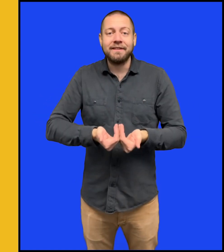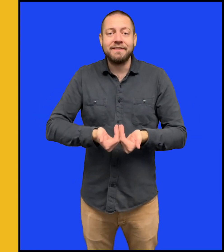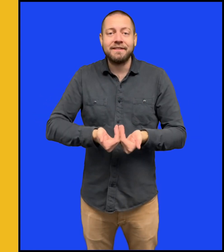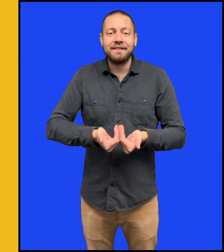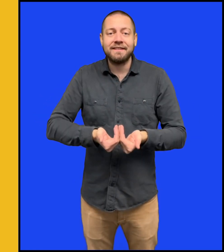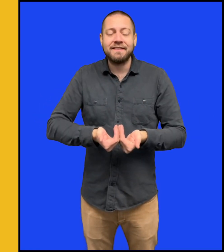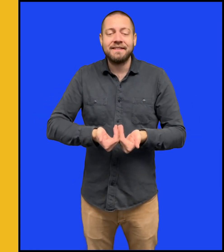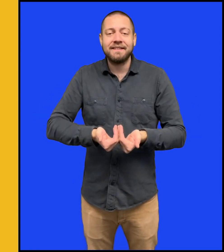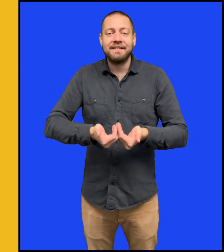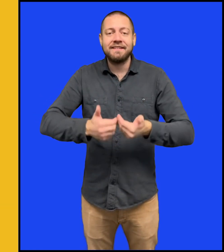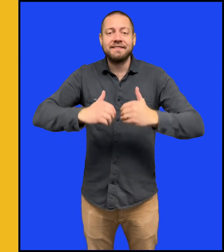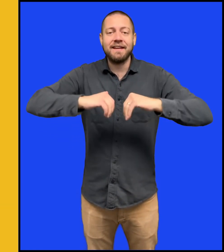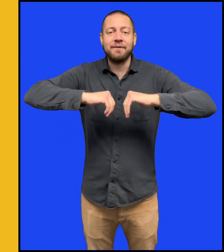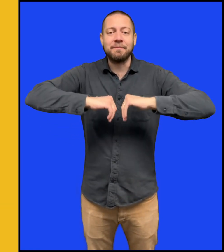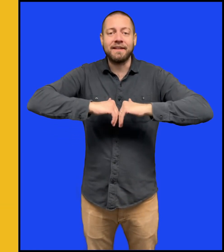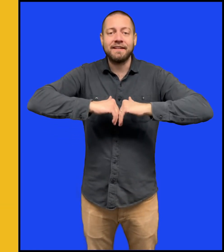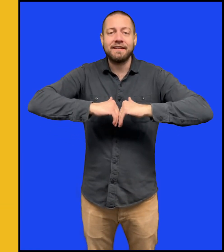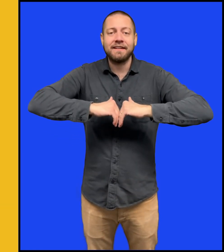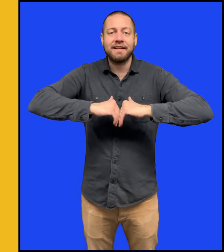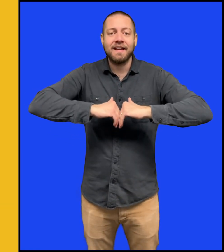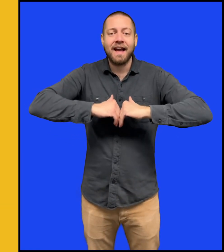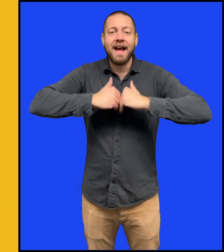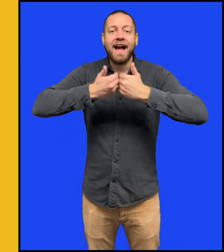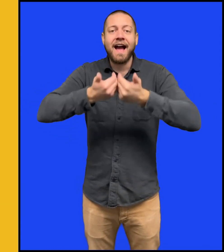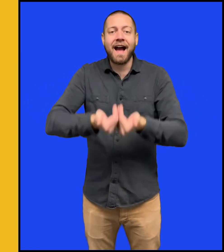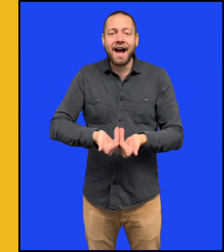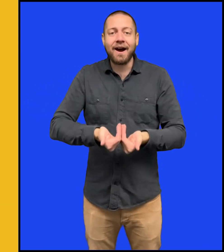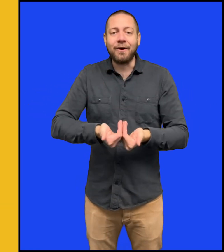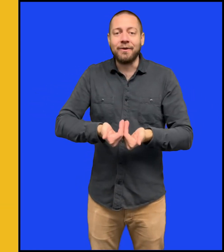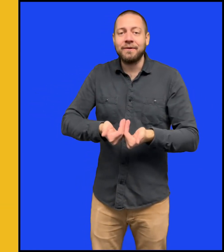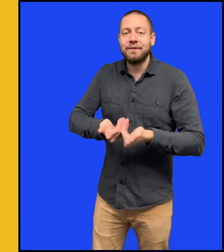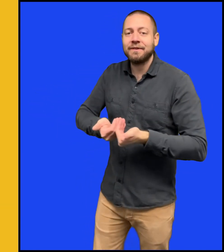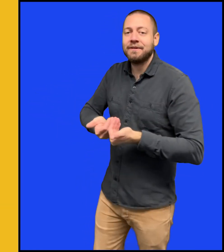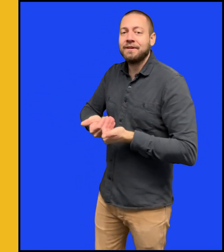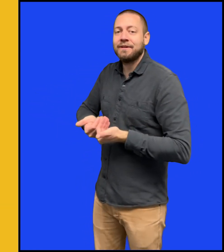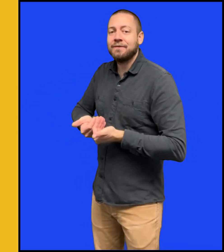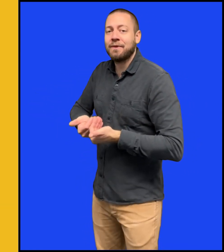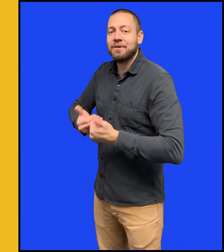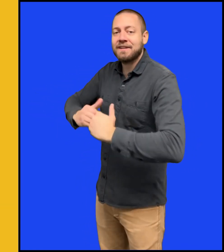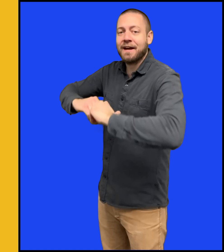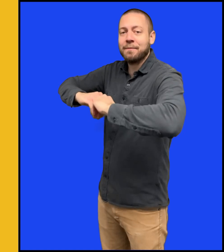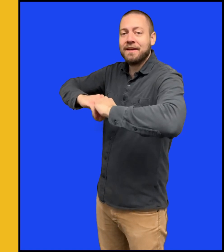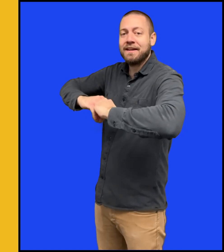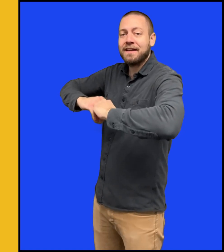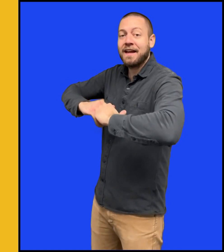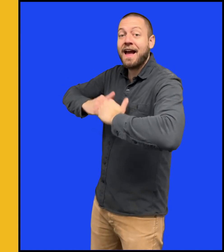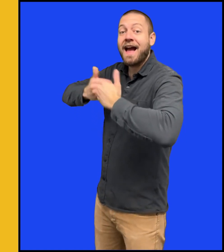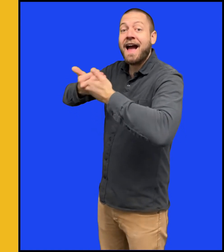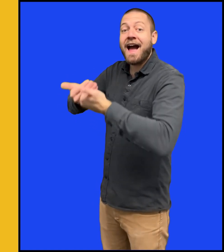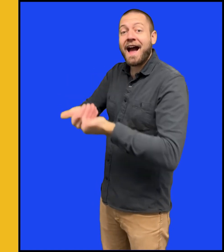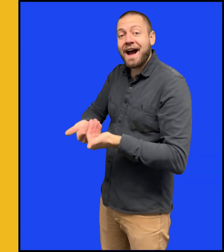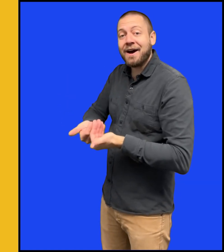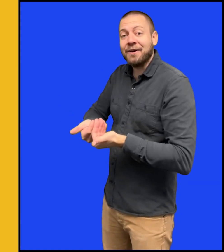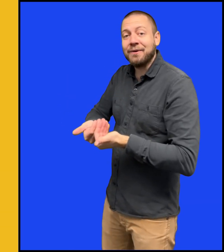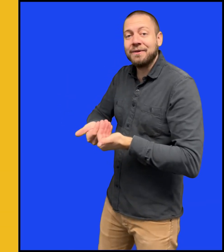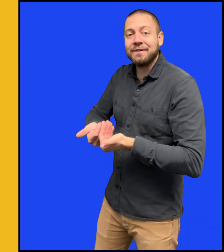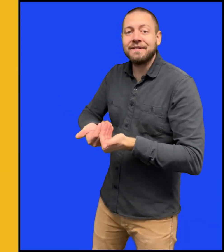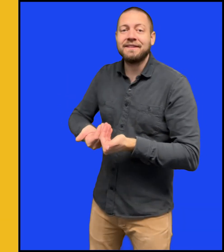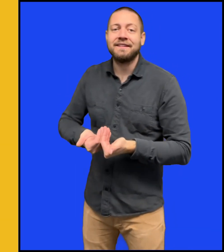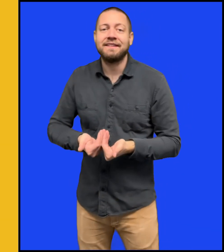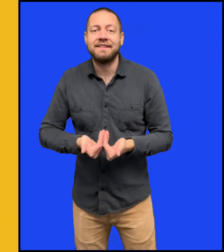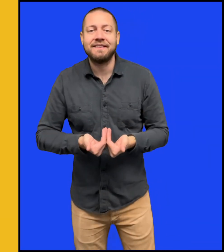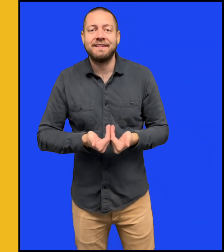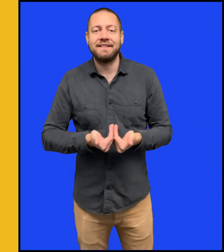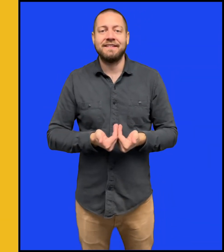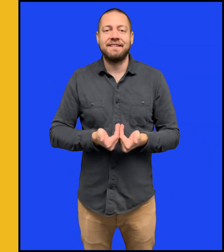How? Say it with me. How? One more time. How